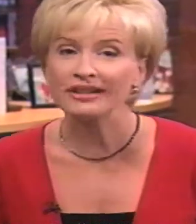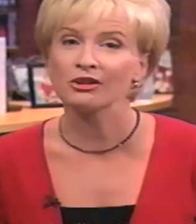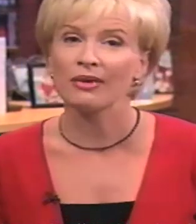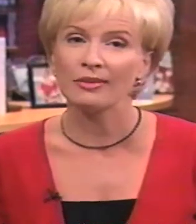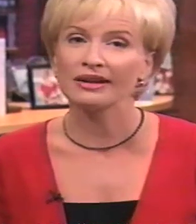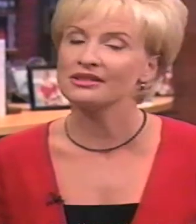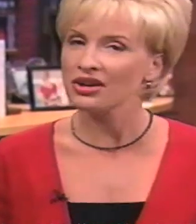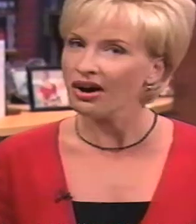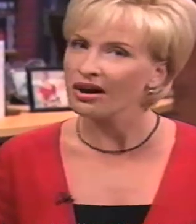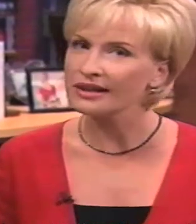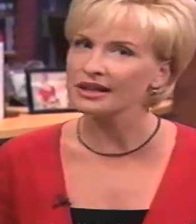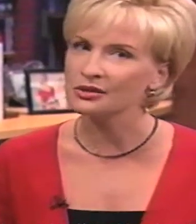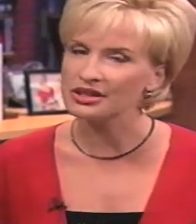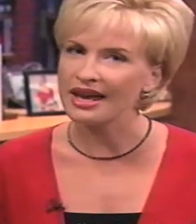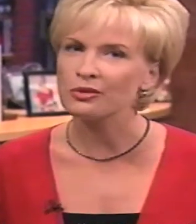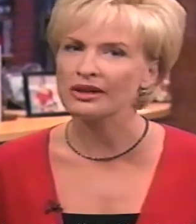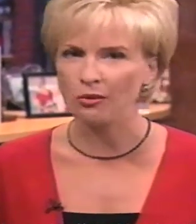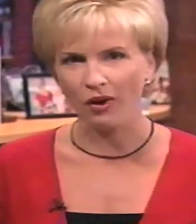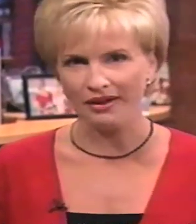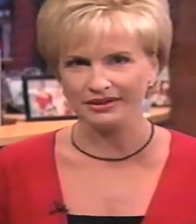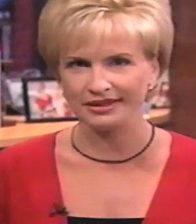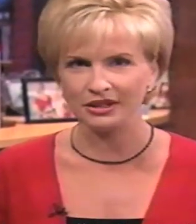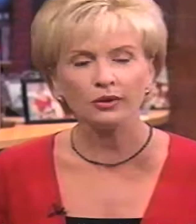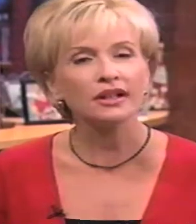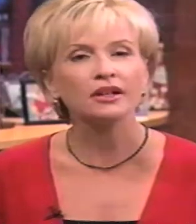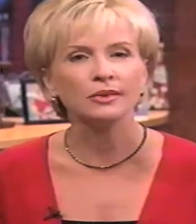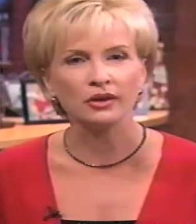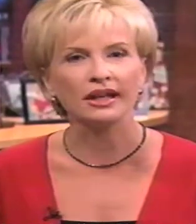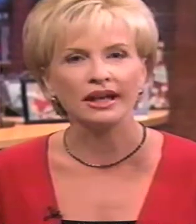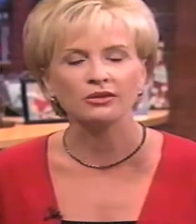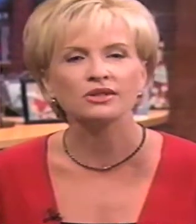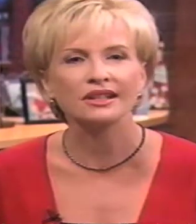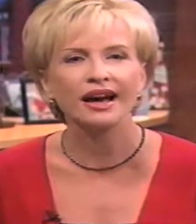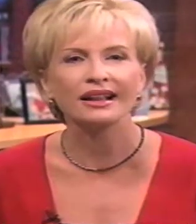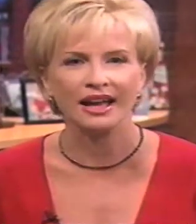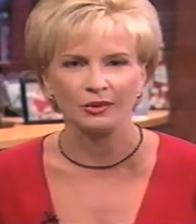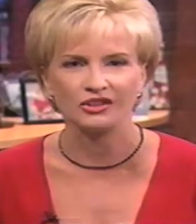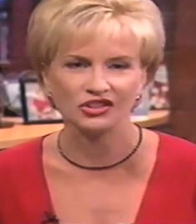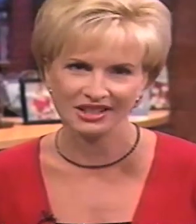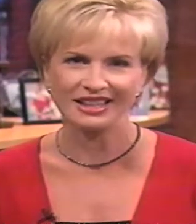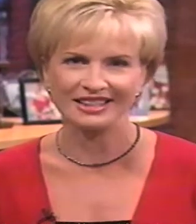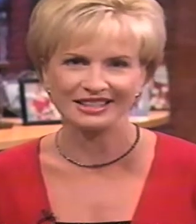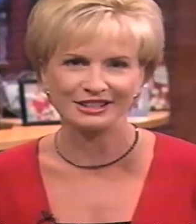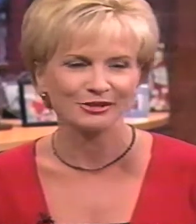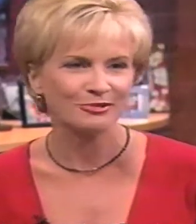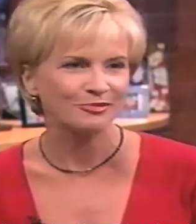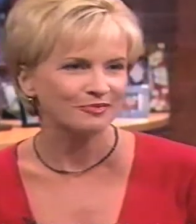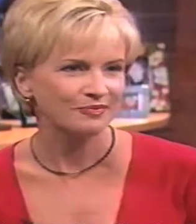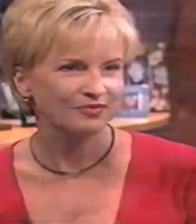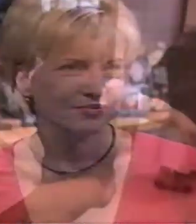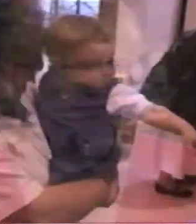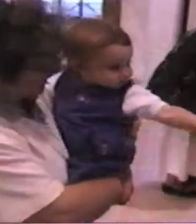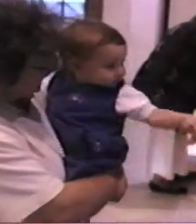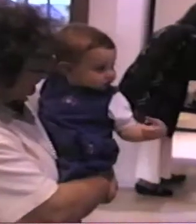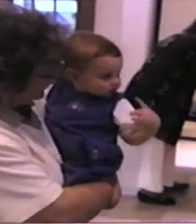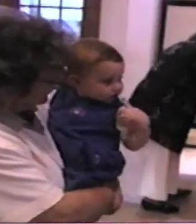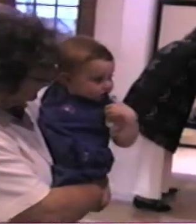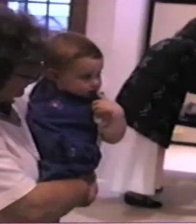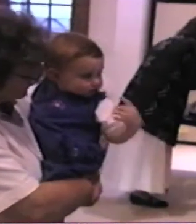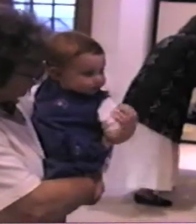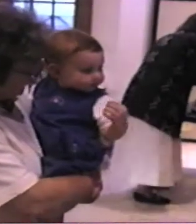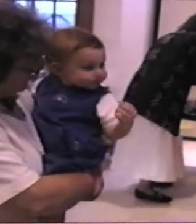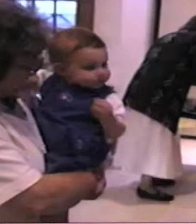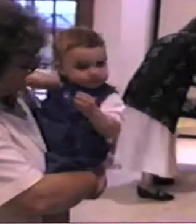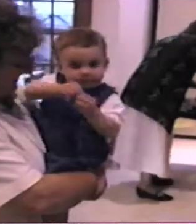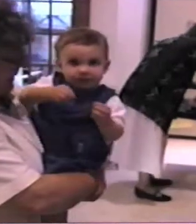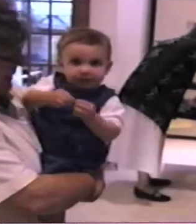have to wait until baby can talk to understand what he wants. You can communicate through sign language just like this. Yes, you want to eat?